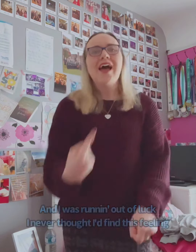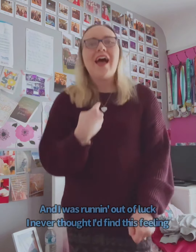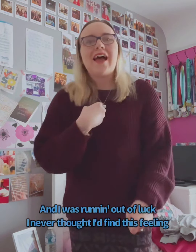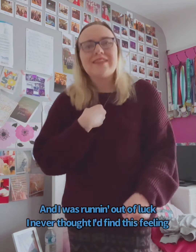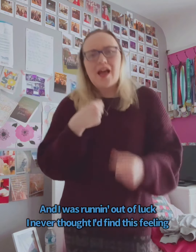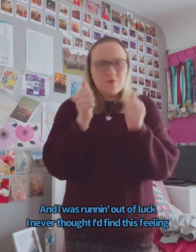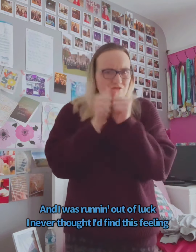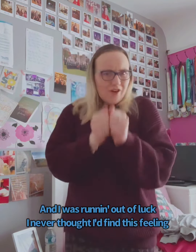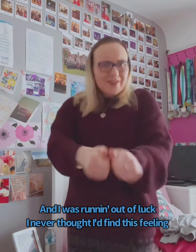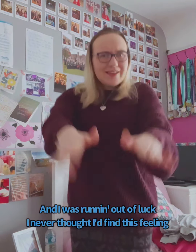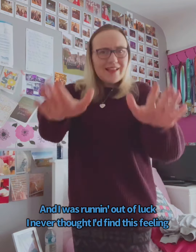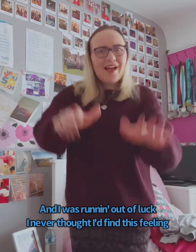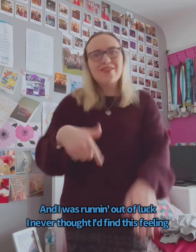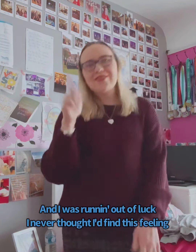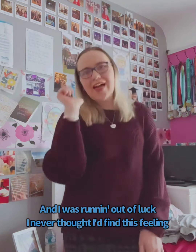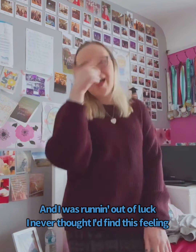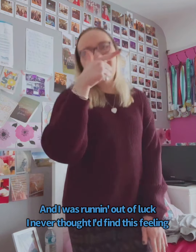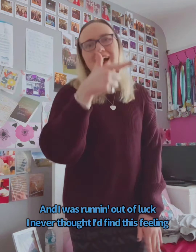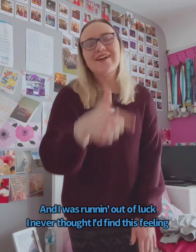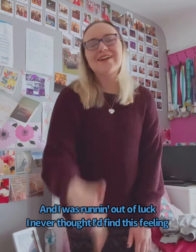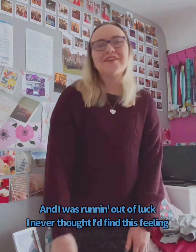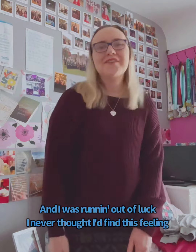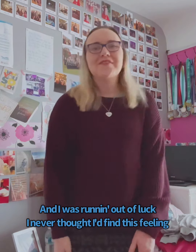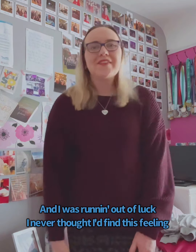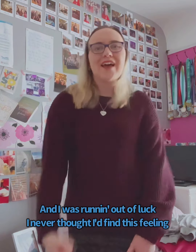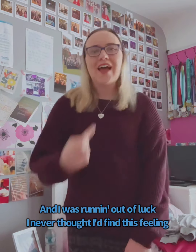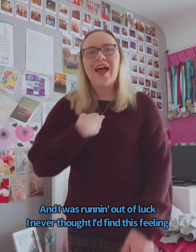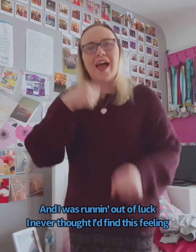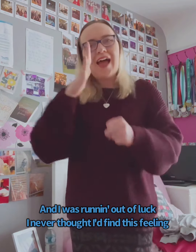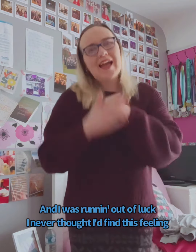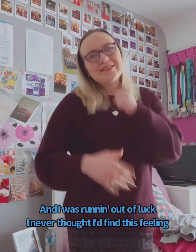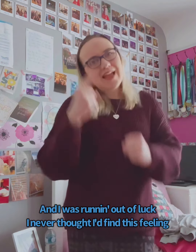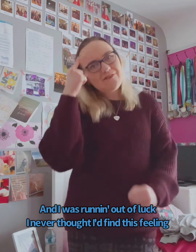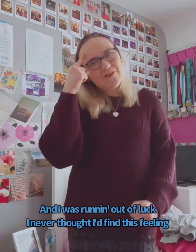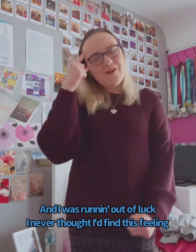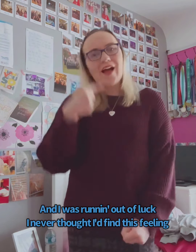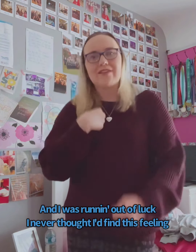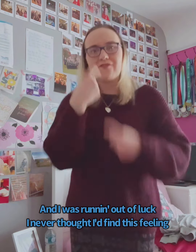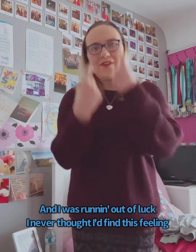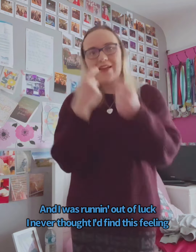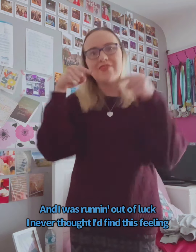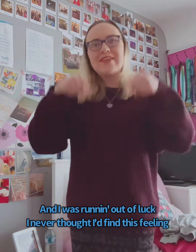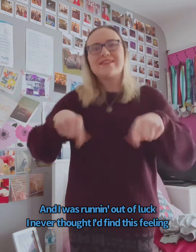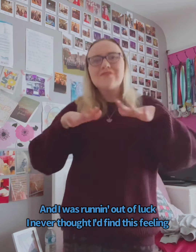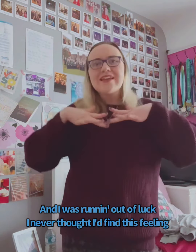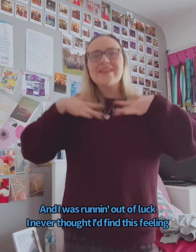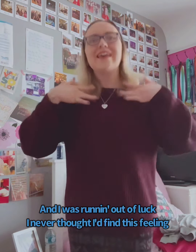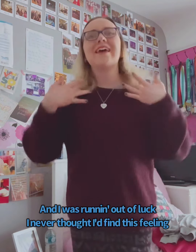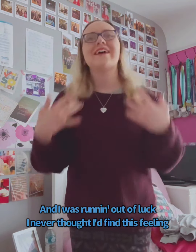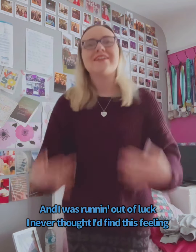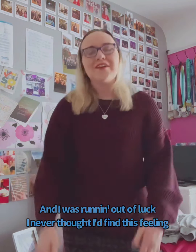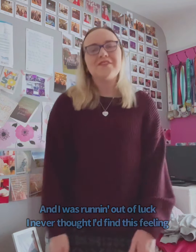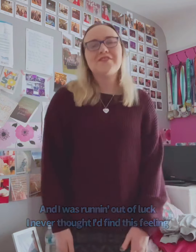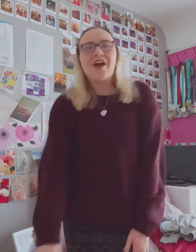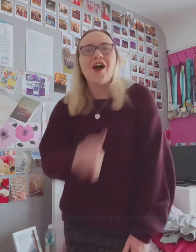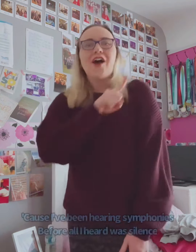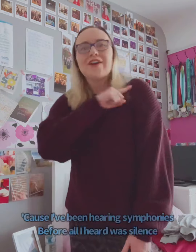And I was running out of luck I never thought I'd find this feeling